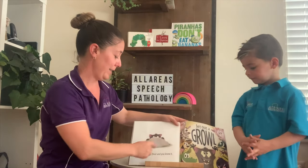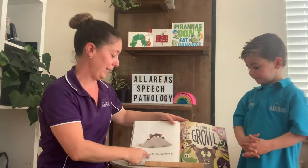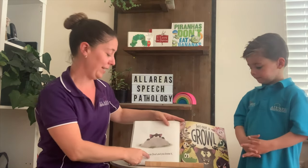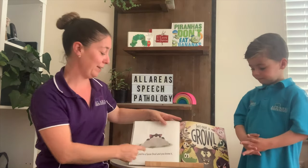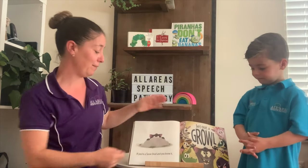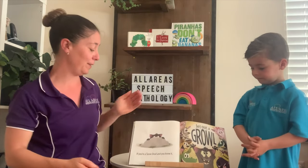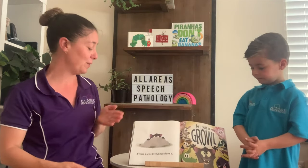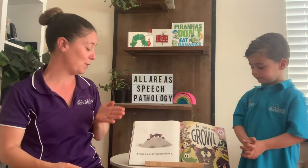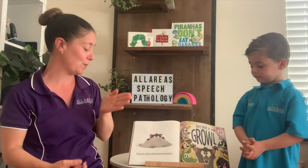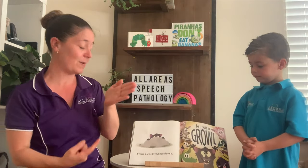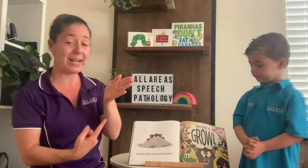If you're a